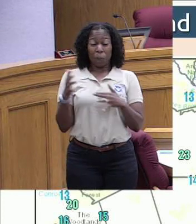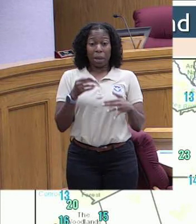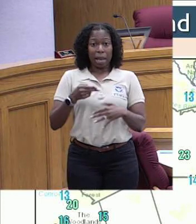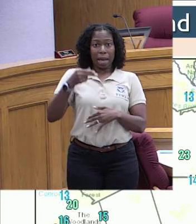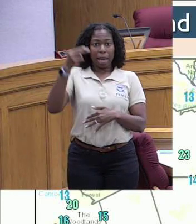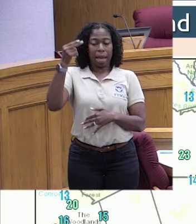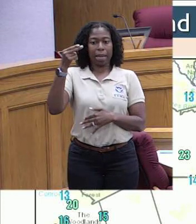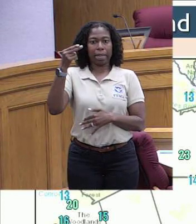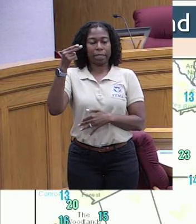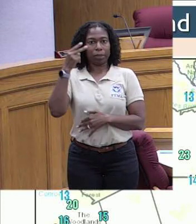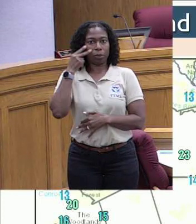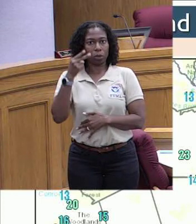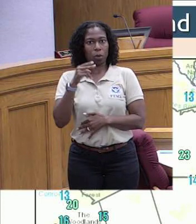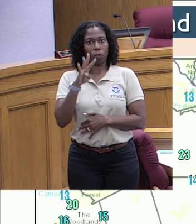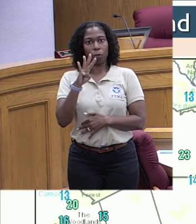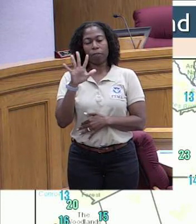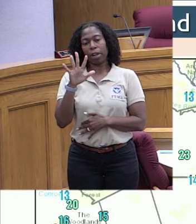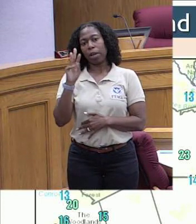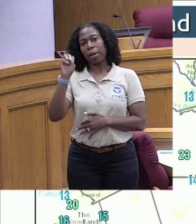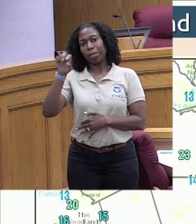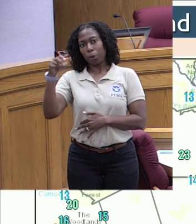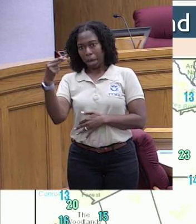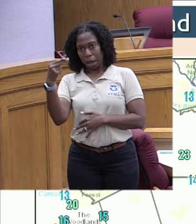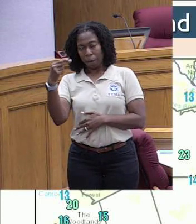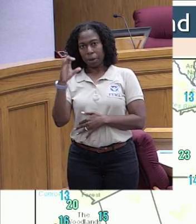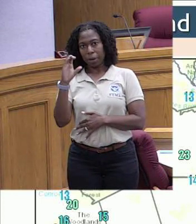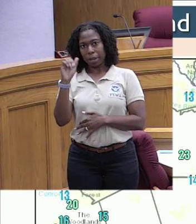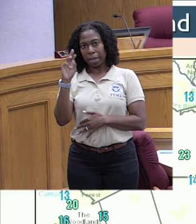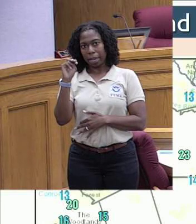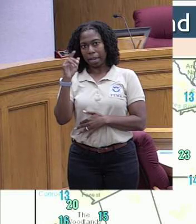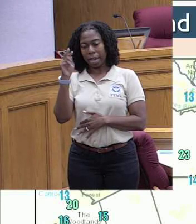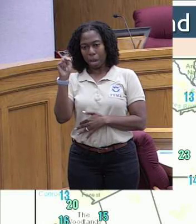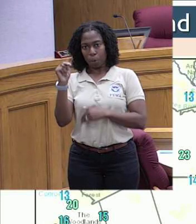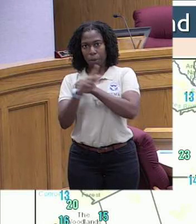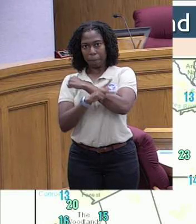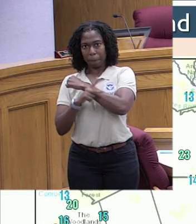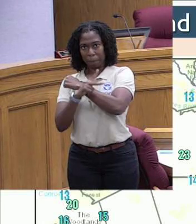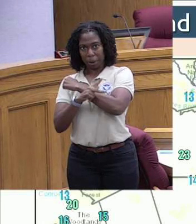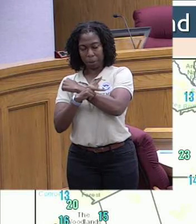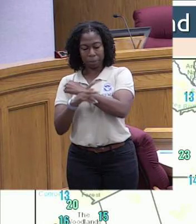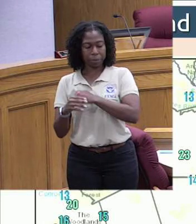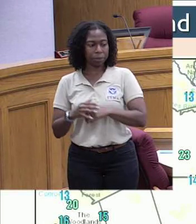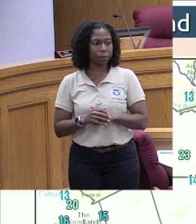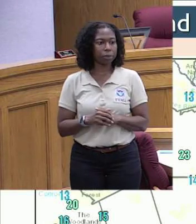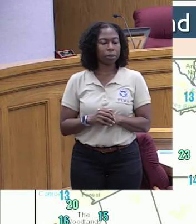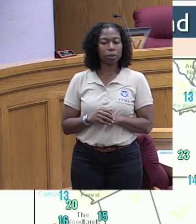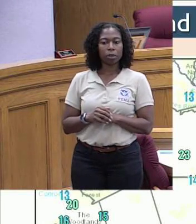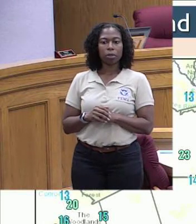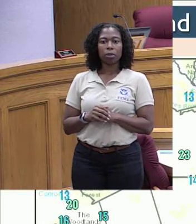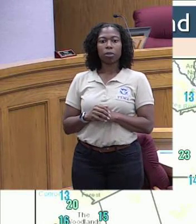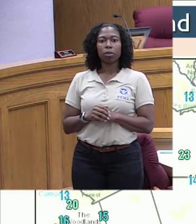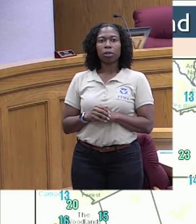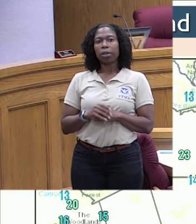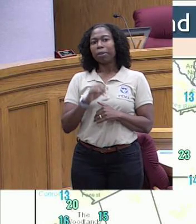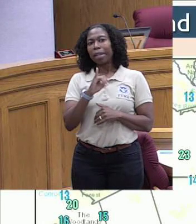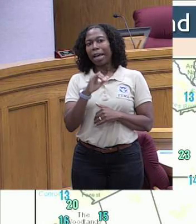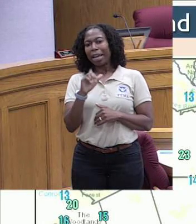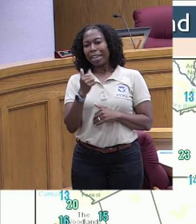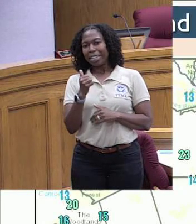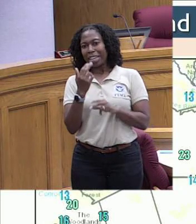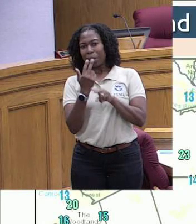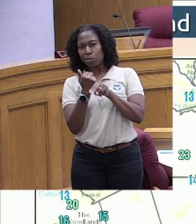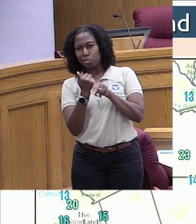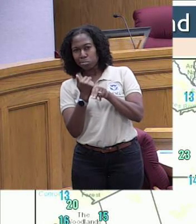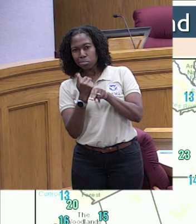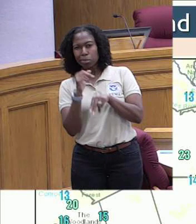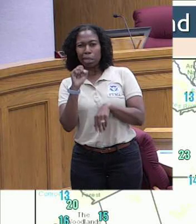on land in our region was 45 miles an hour in Cameron. Otherwise, it was in the 30s across the I-10 corridor of southeast Texas